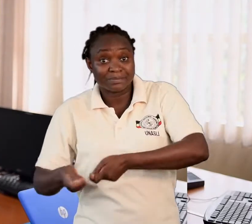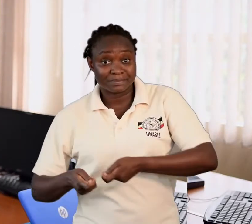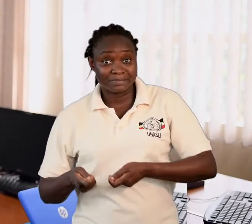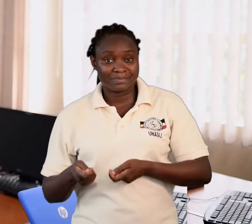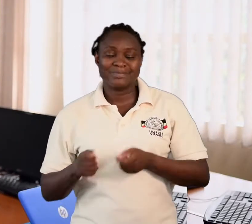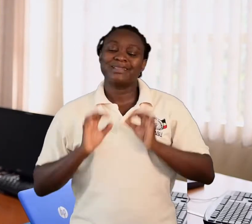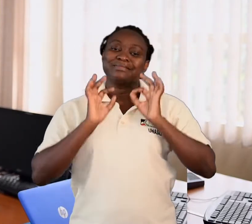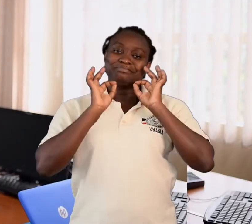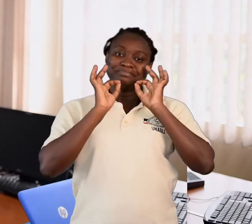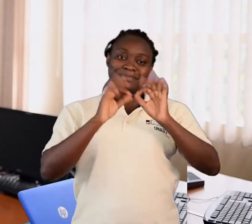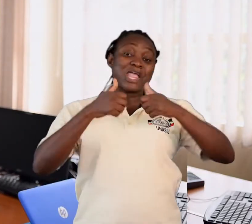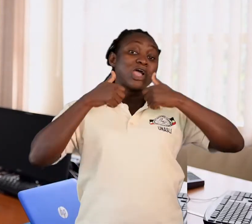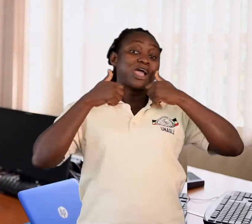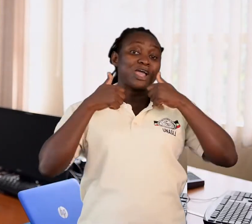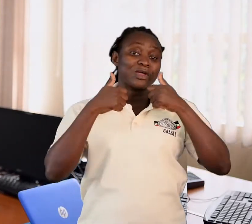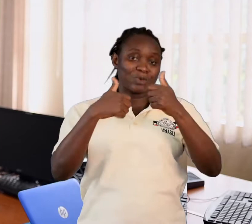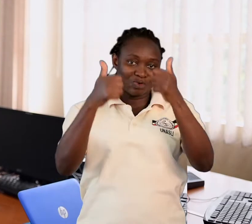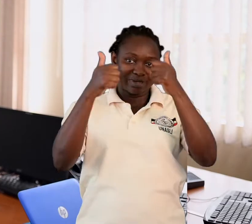very good.